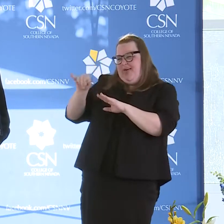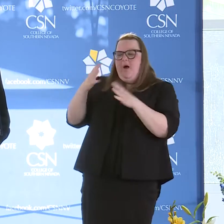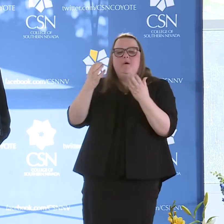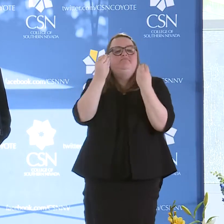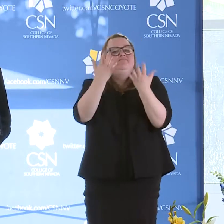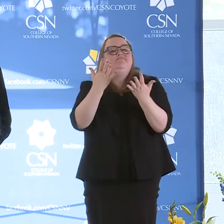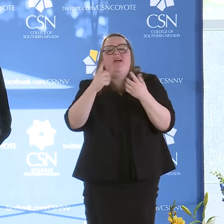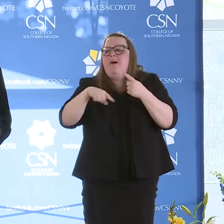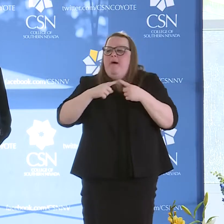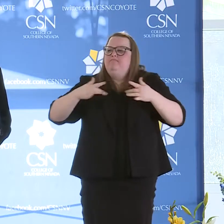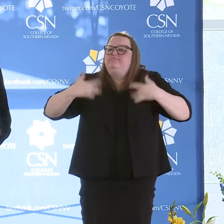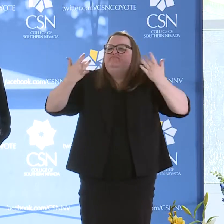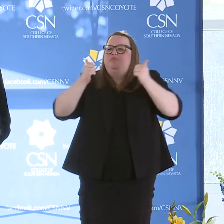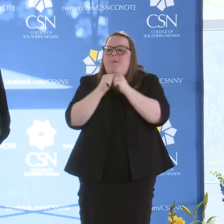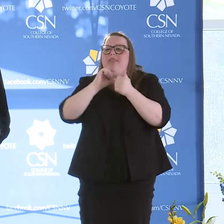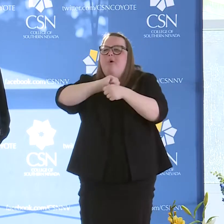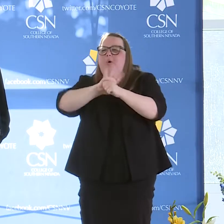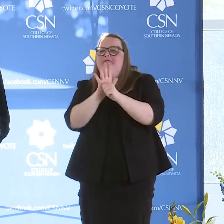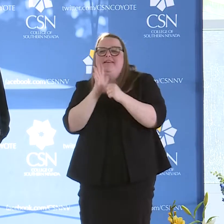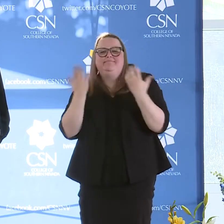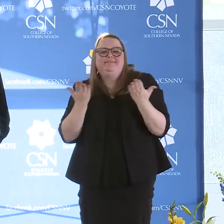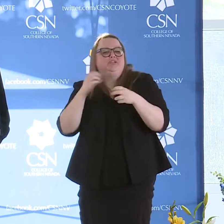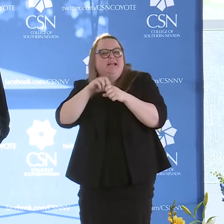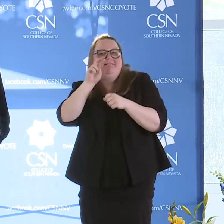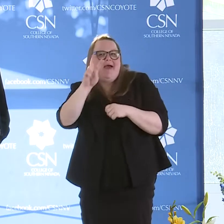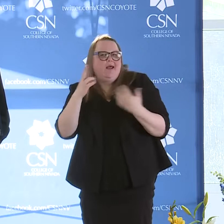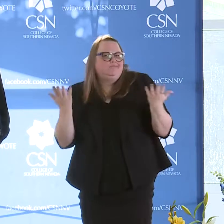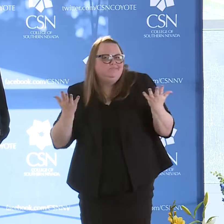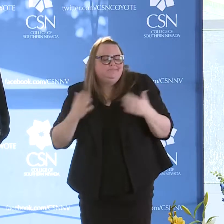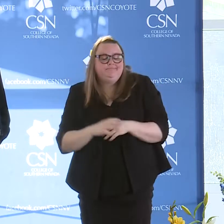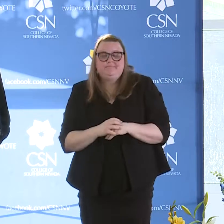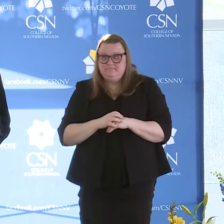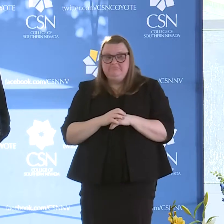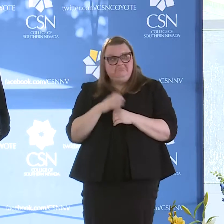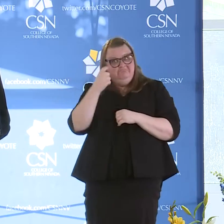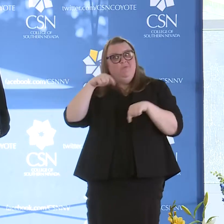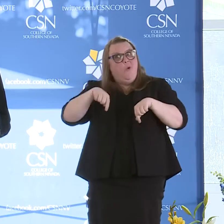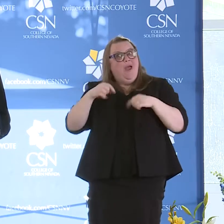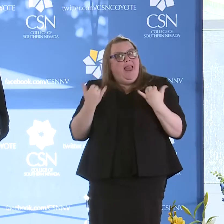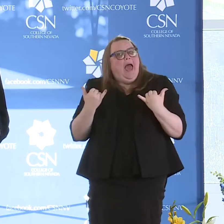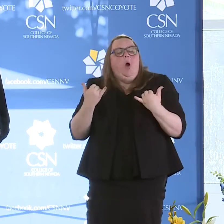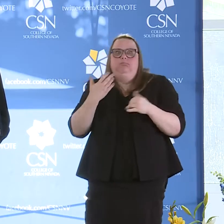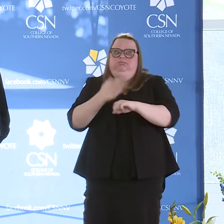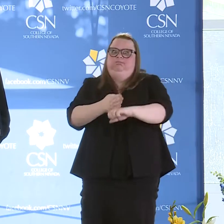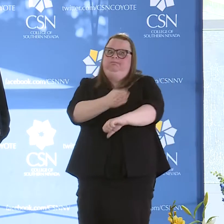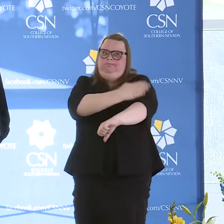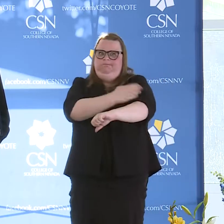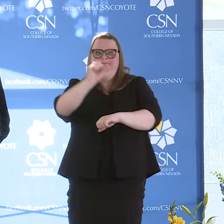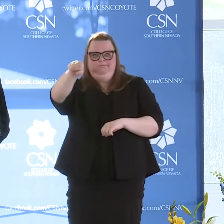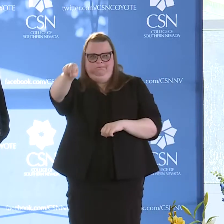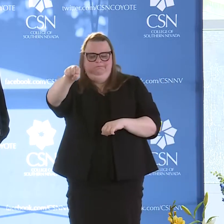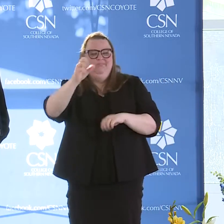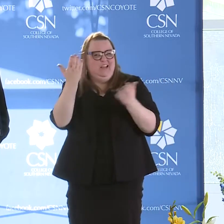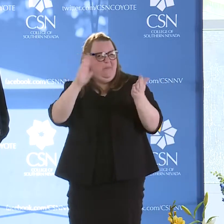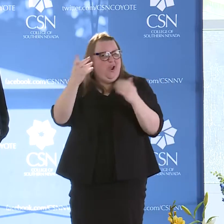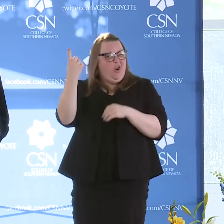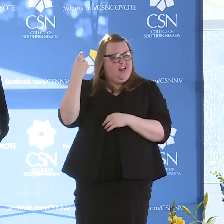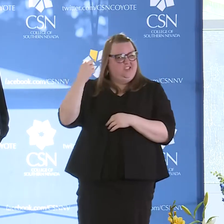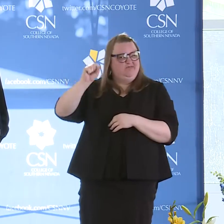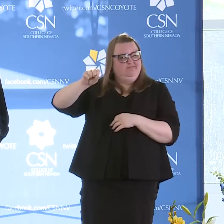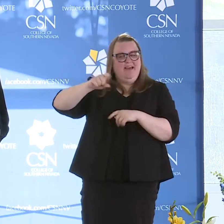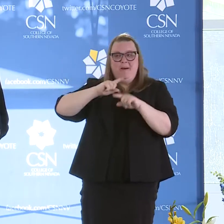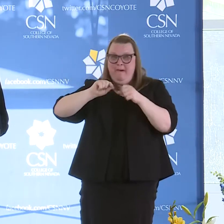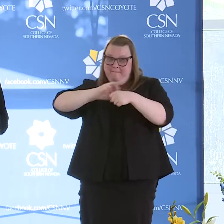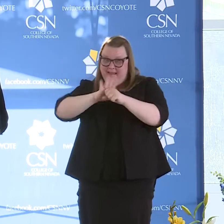response to COVID-19 in Nevada. While we're in a much better place now than we were a year ago, the pandemic is not